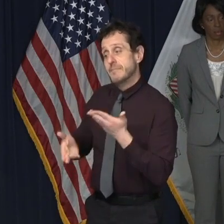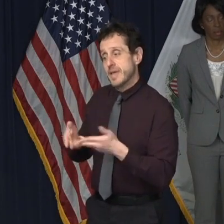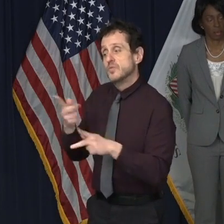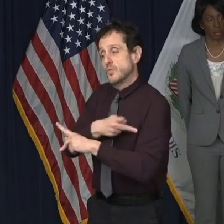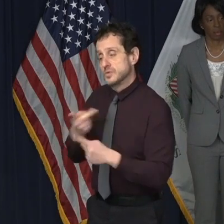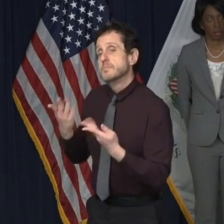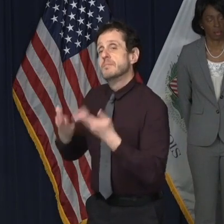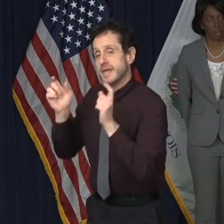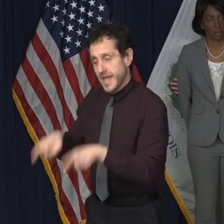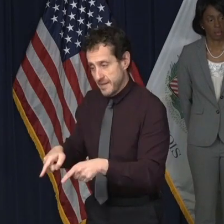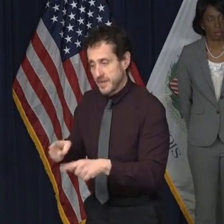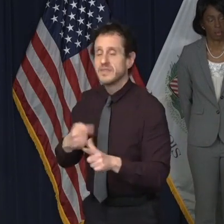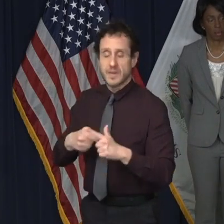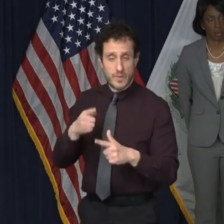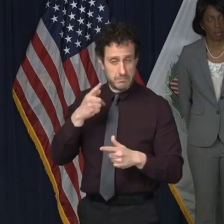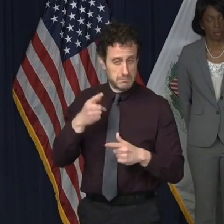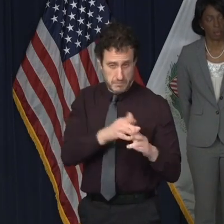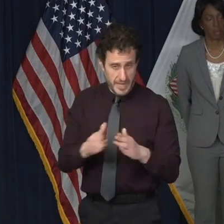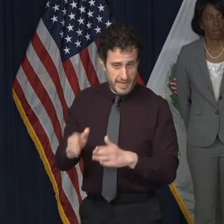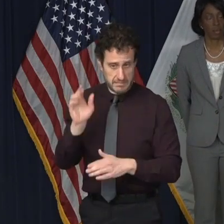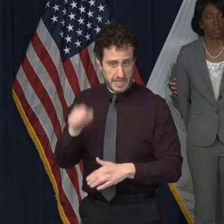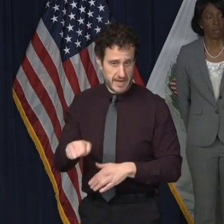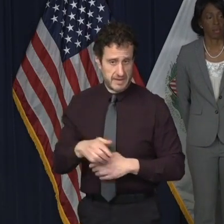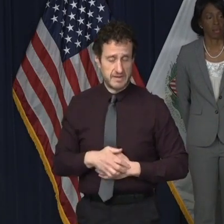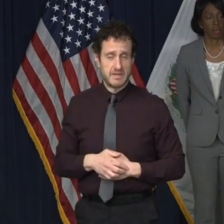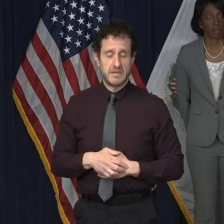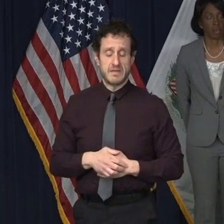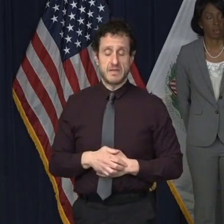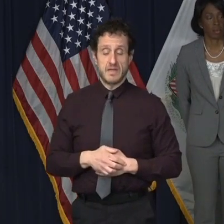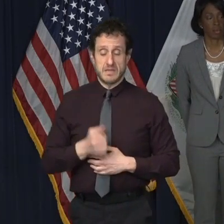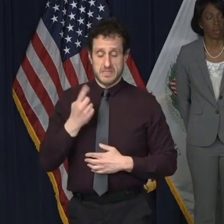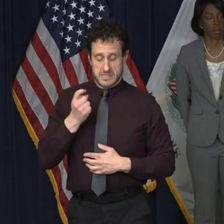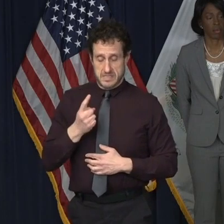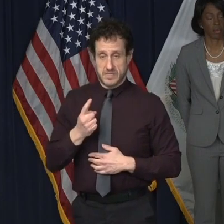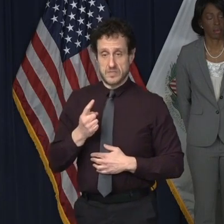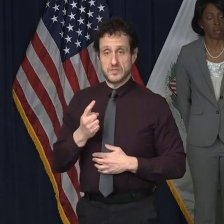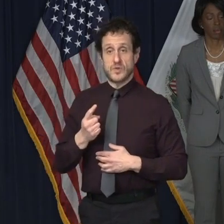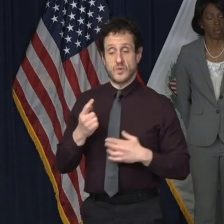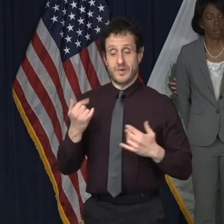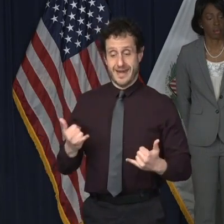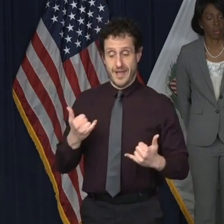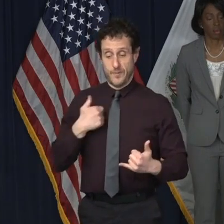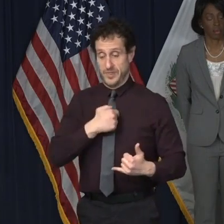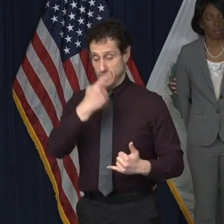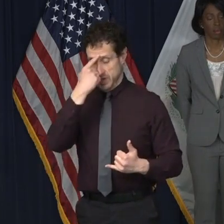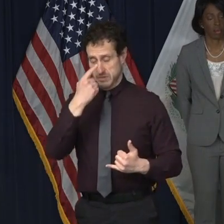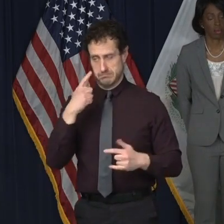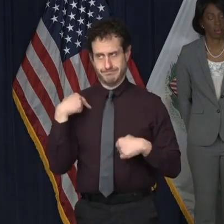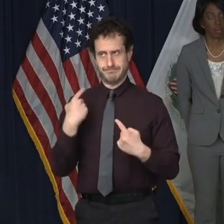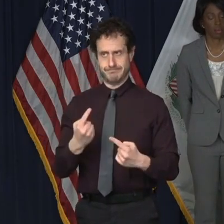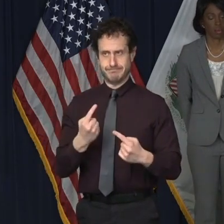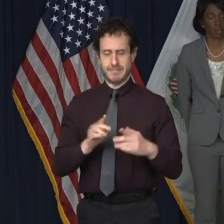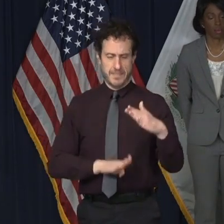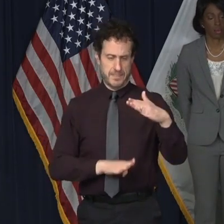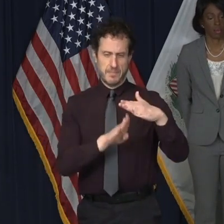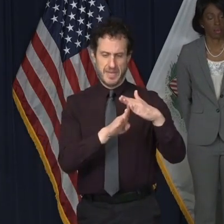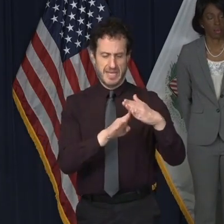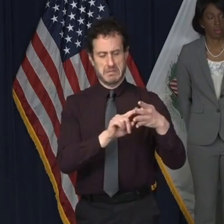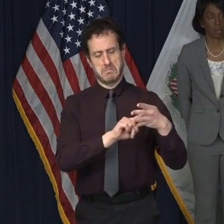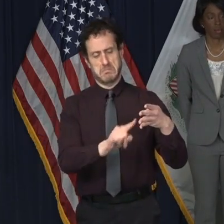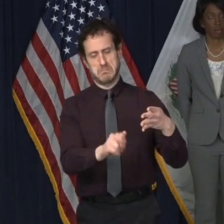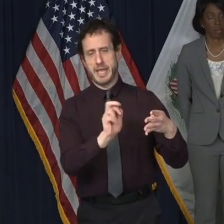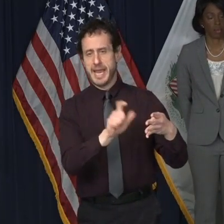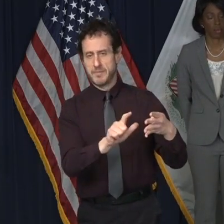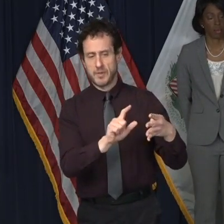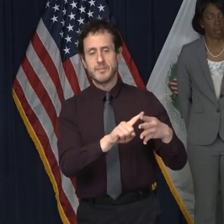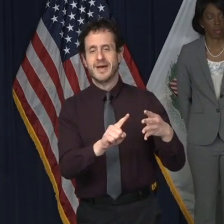pushing out of our estimated peak is a natural consequence of, it's a natural consequence. Pushing